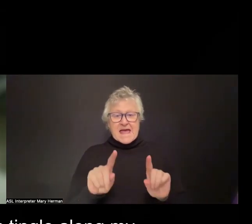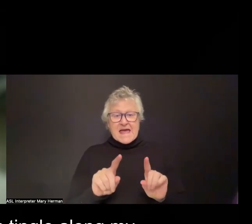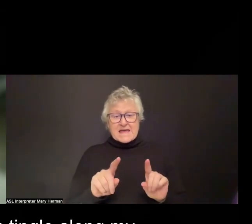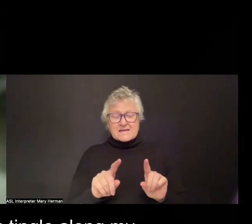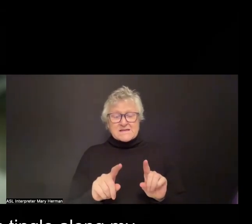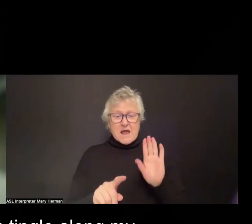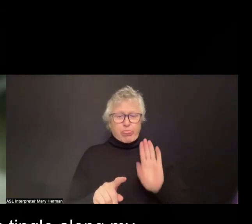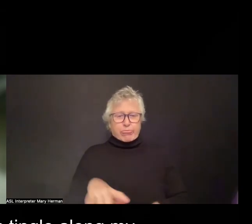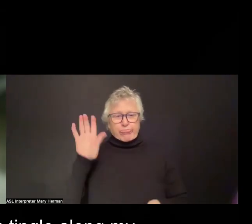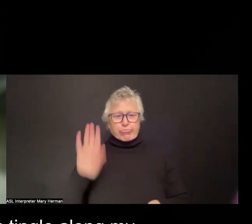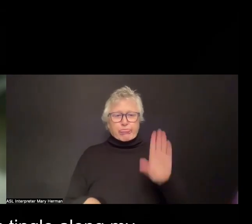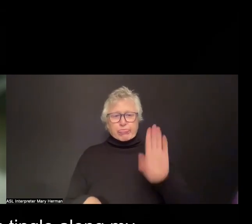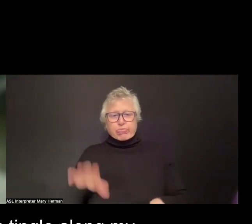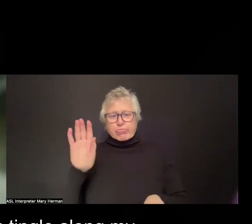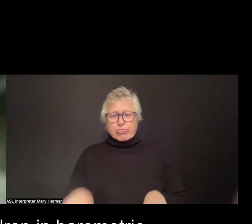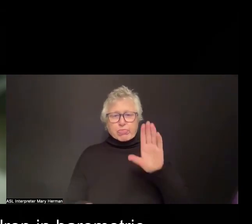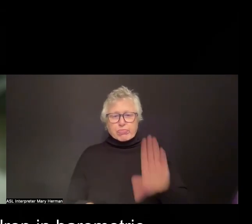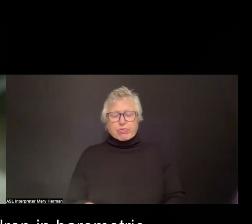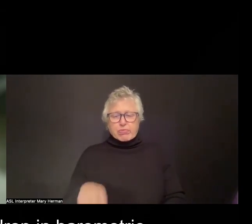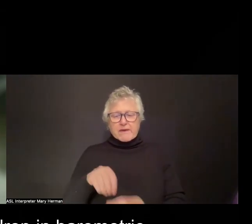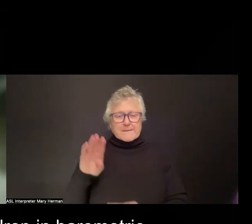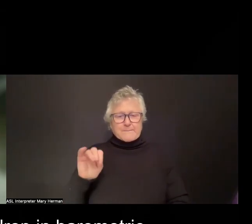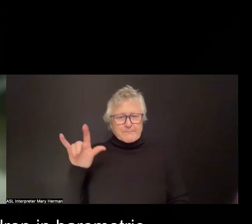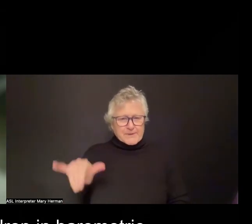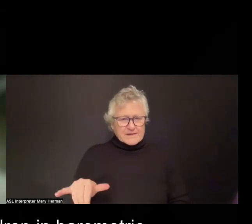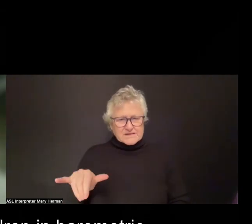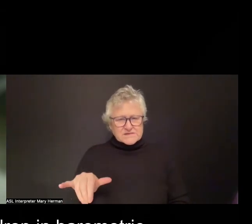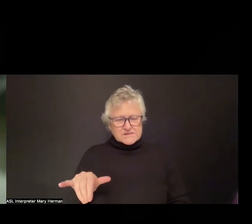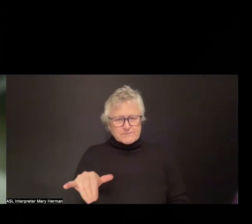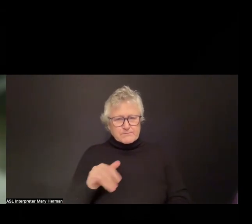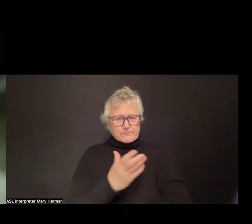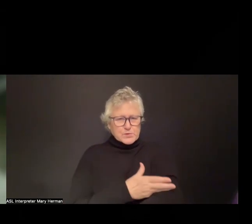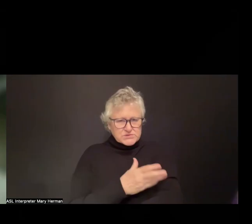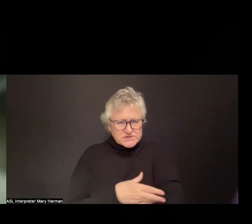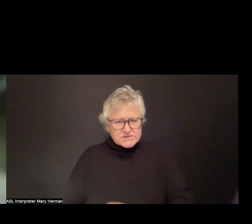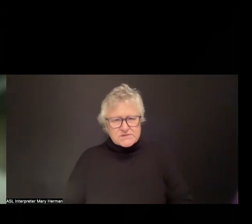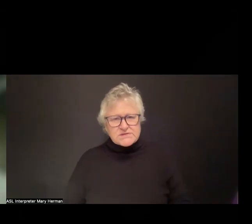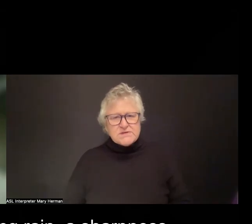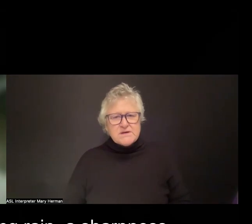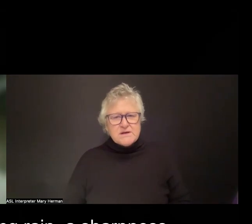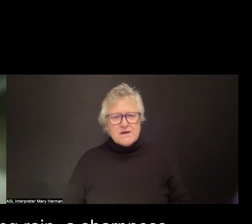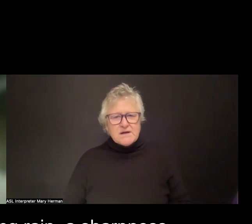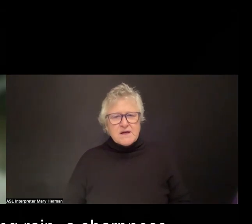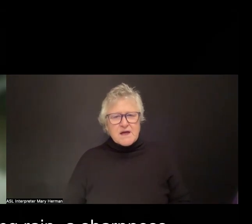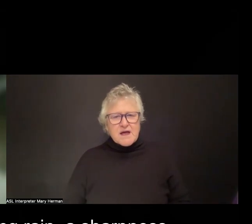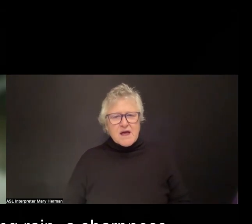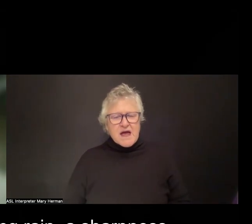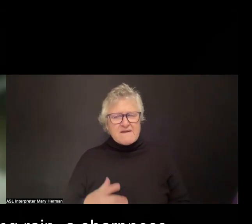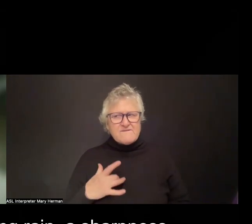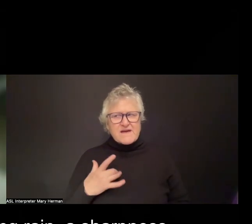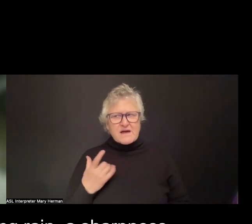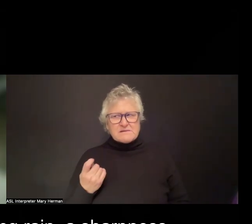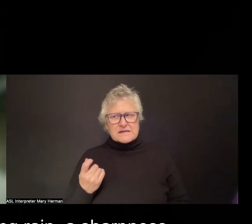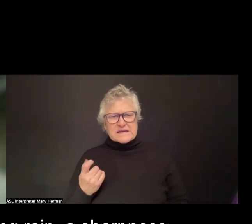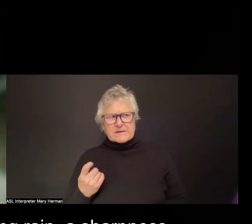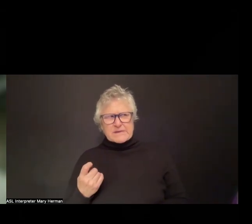my scalp, the eerie lightning in the head from a sudden drop in barometric pressure. I scented the coming rain, a sharpness